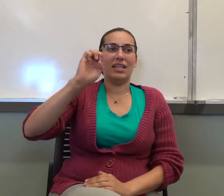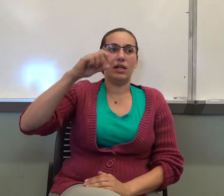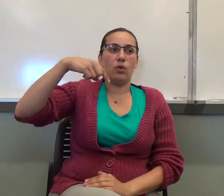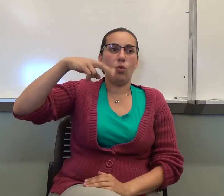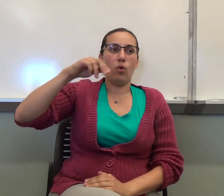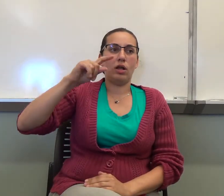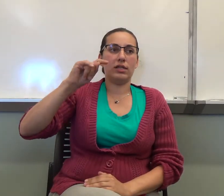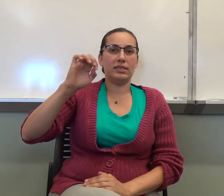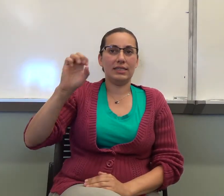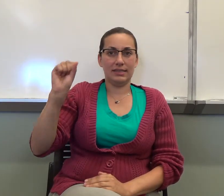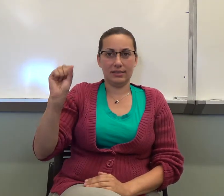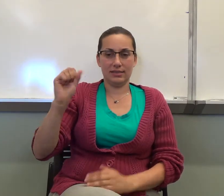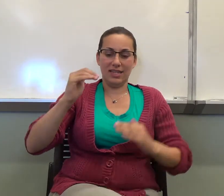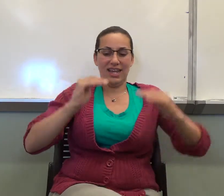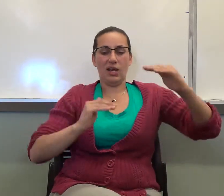Everyone has the homework? Yeah. Okay.